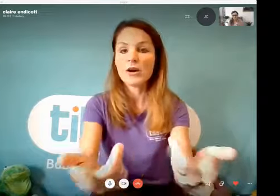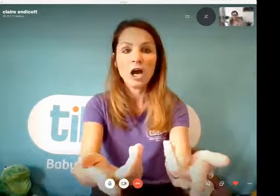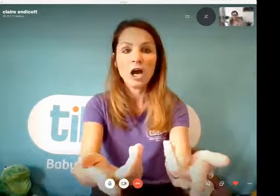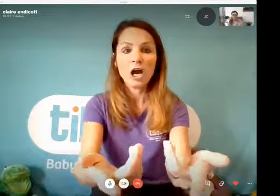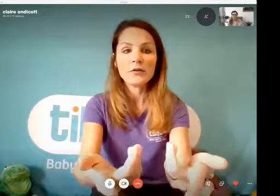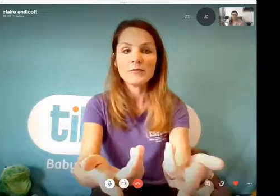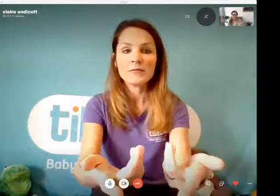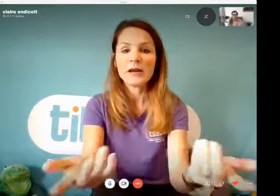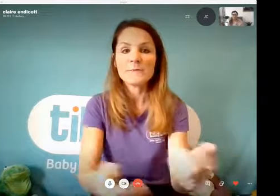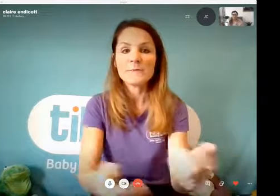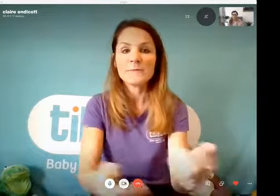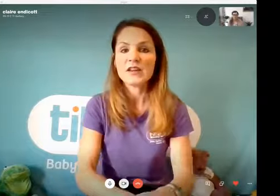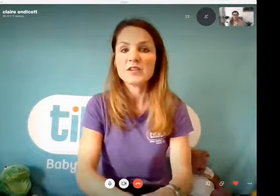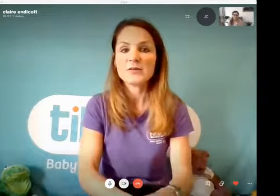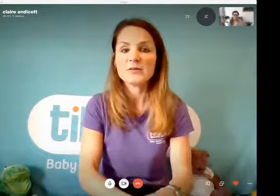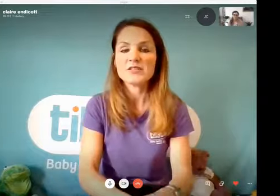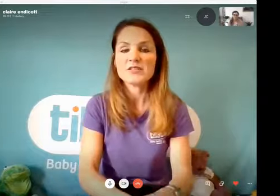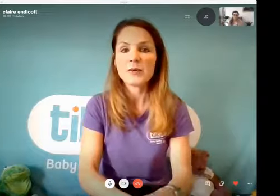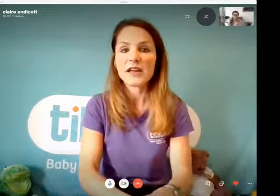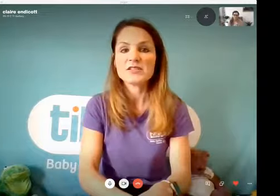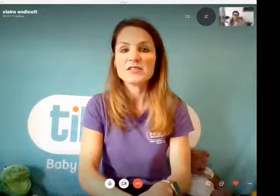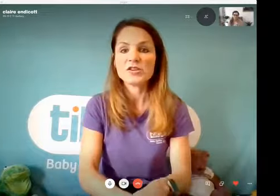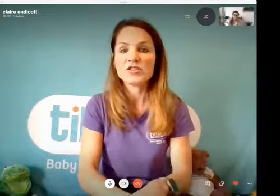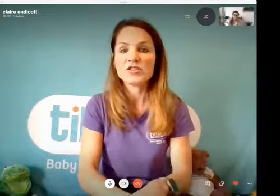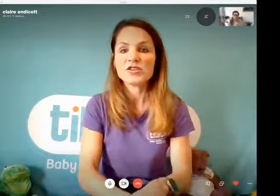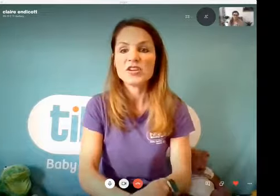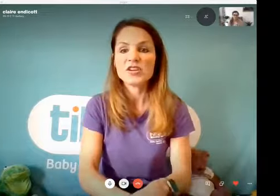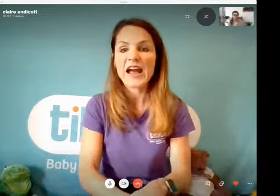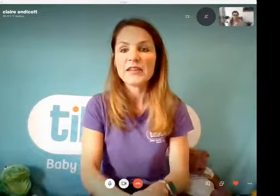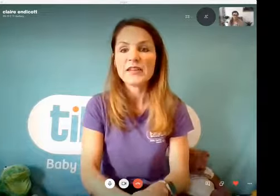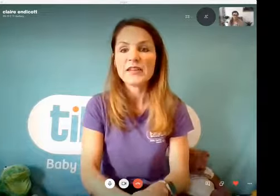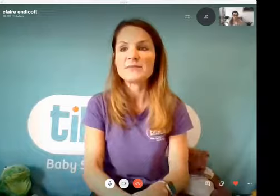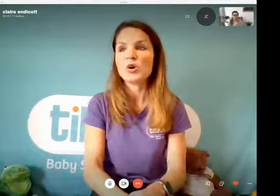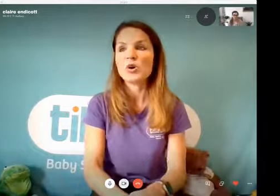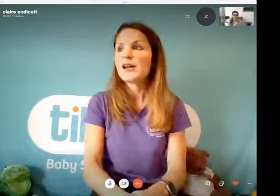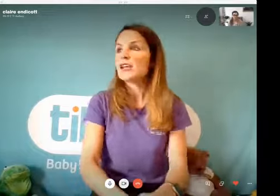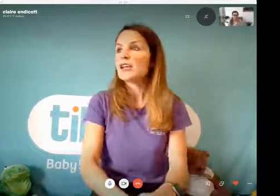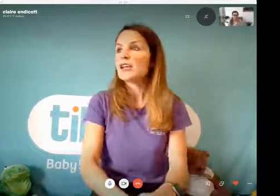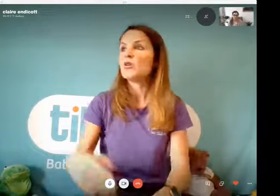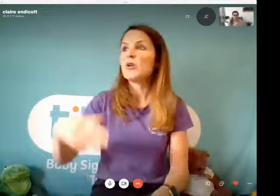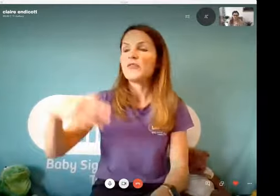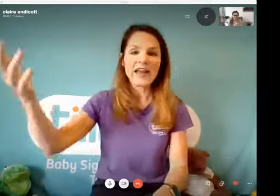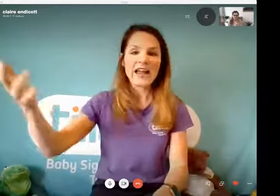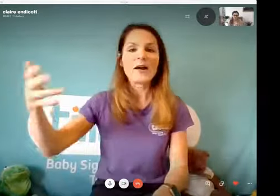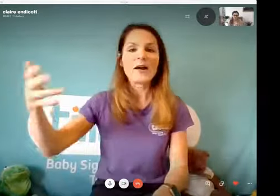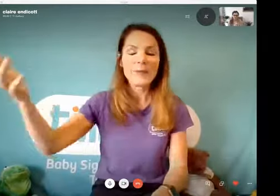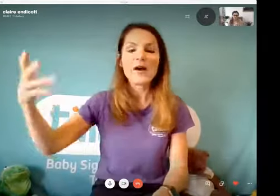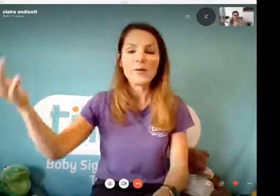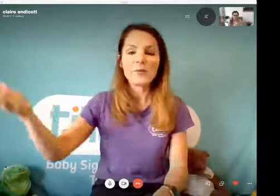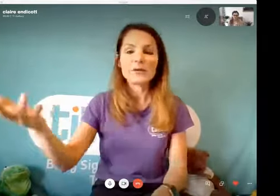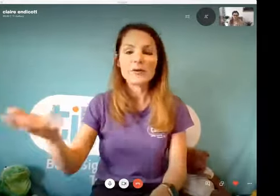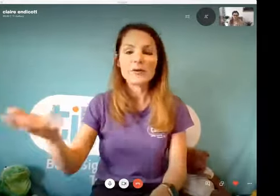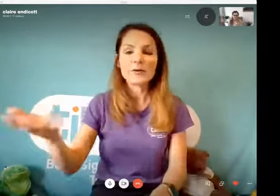home, do it as young as you can. I think it's more, if you're getting out and about. When we had live